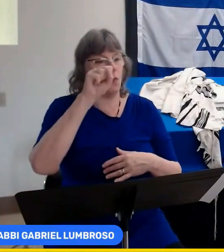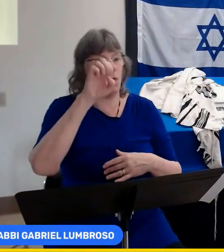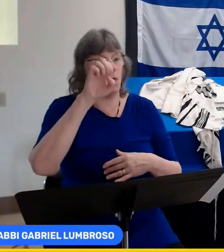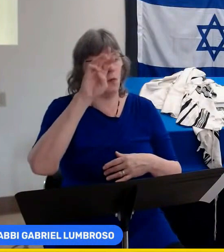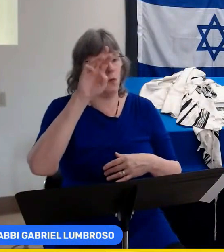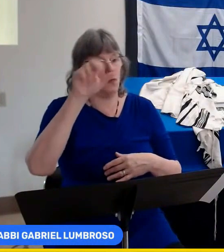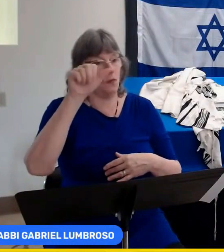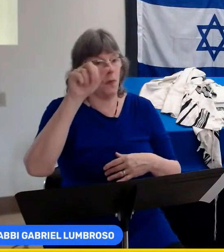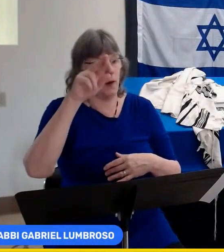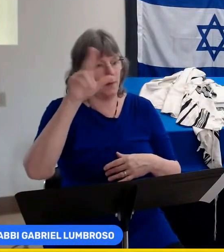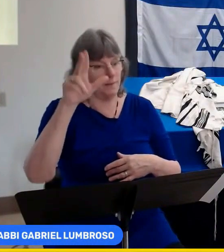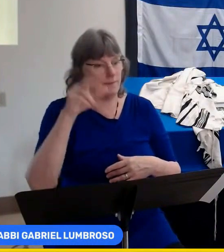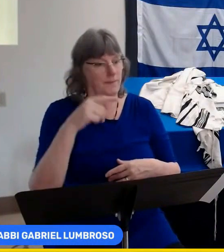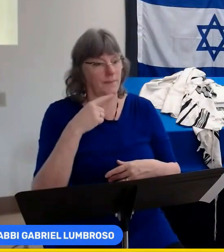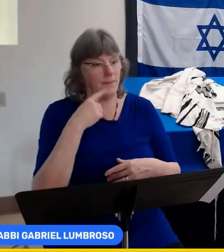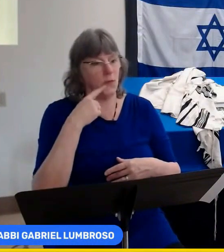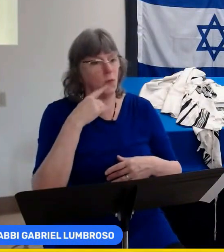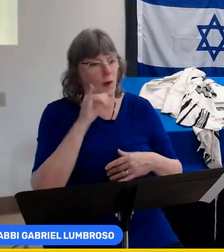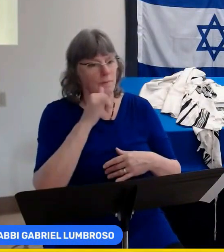swear words.